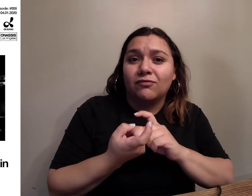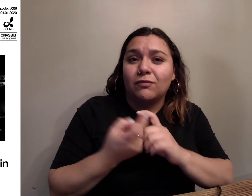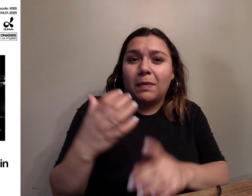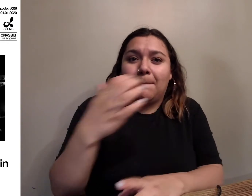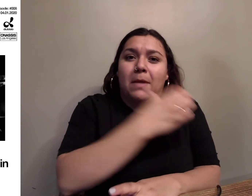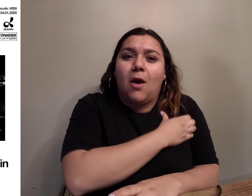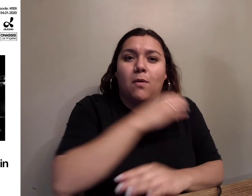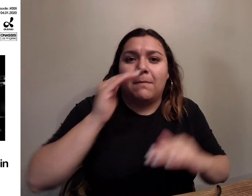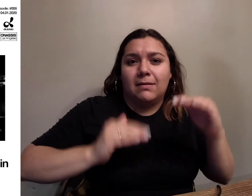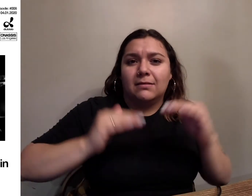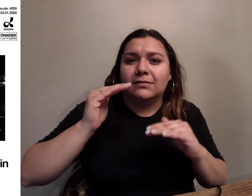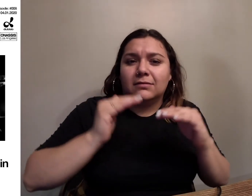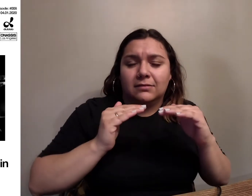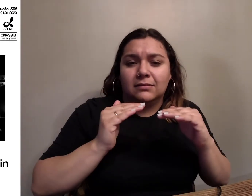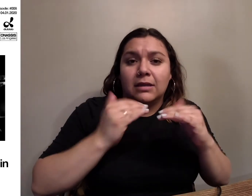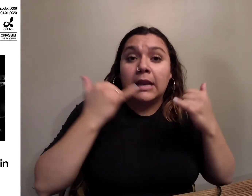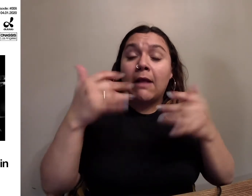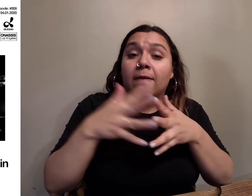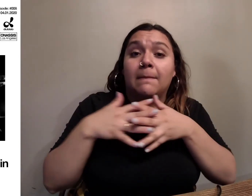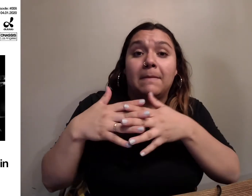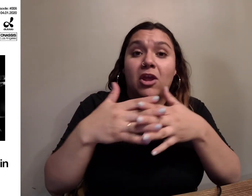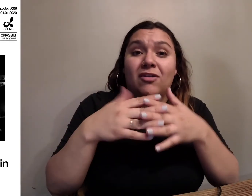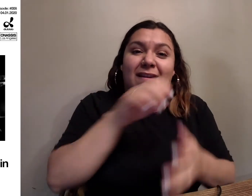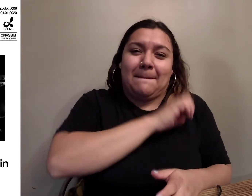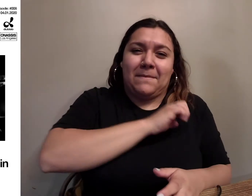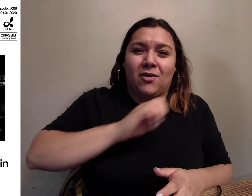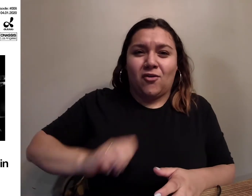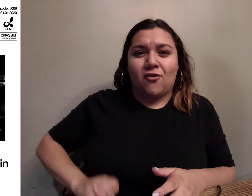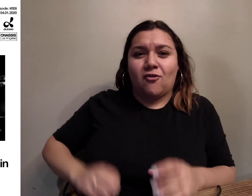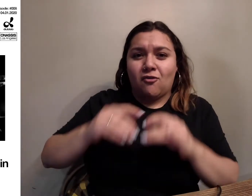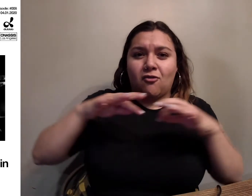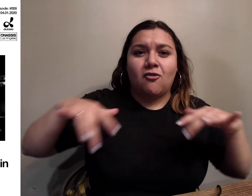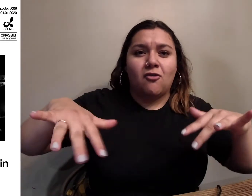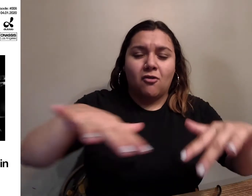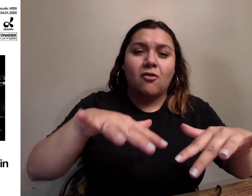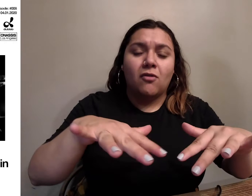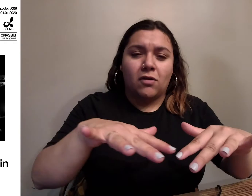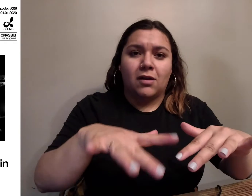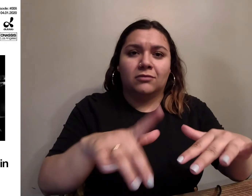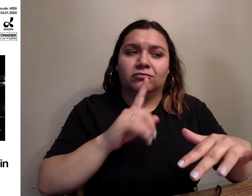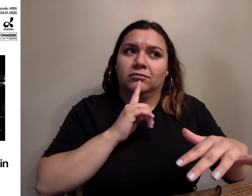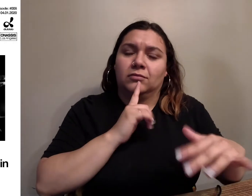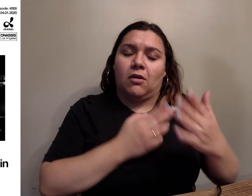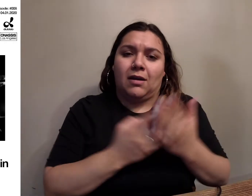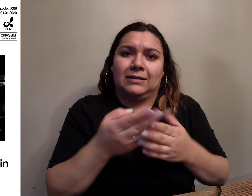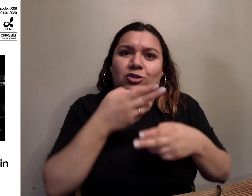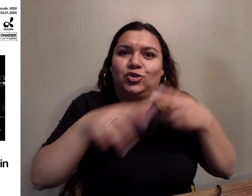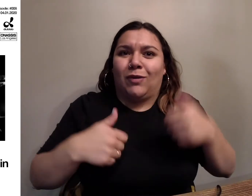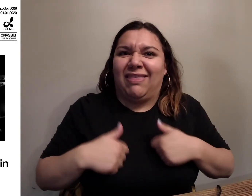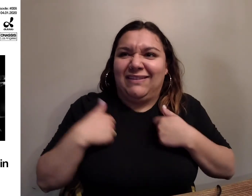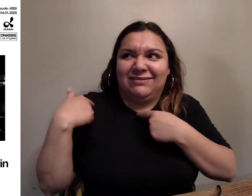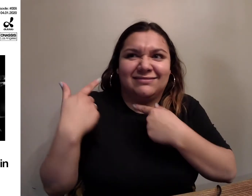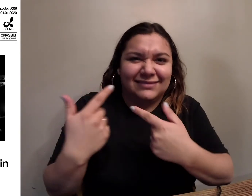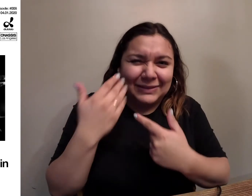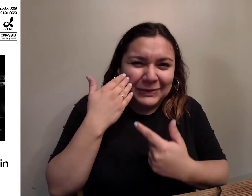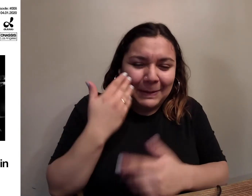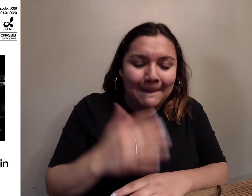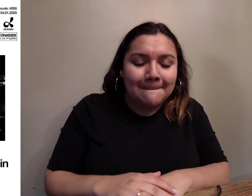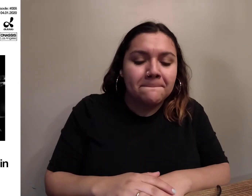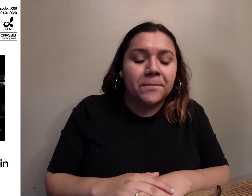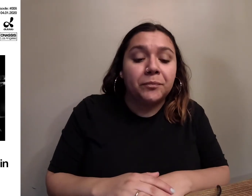and the American empire, which is obviously a short-lived empire, and